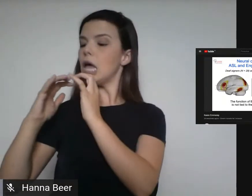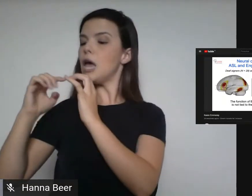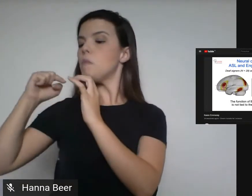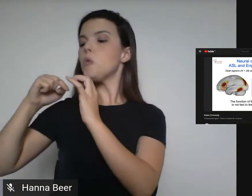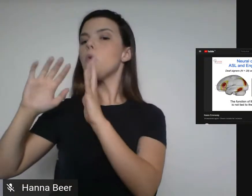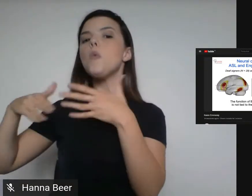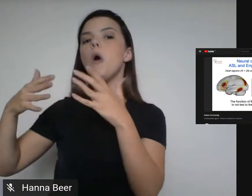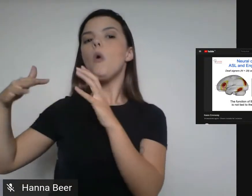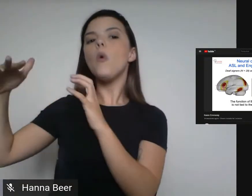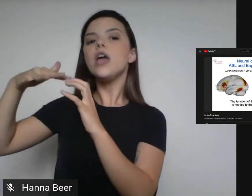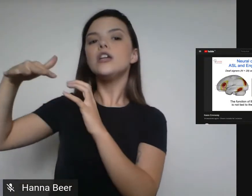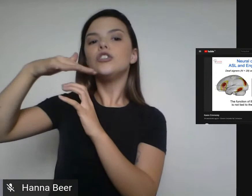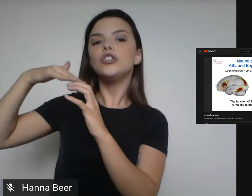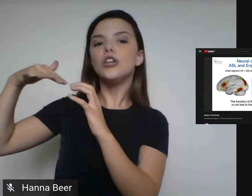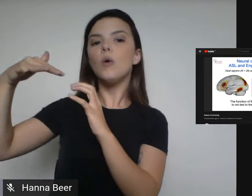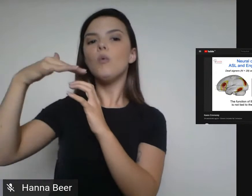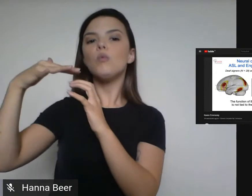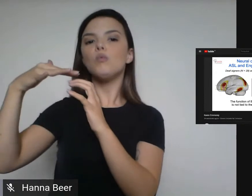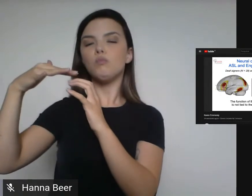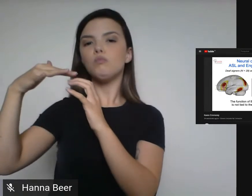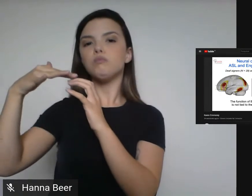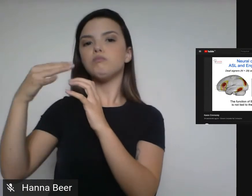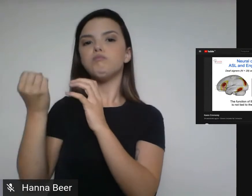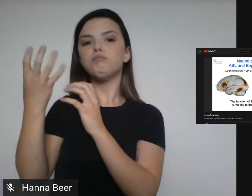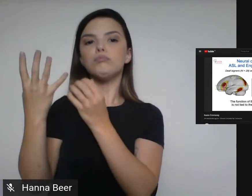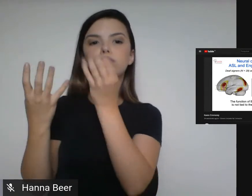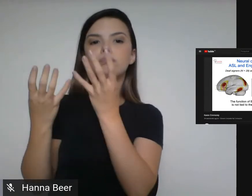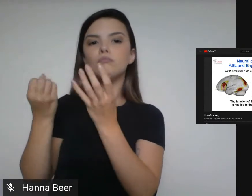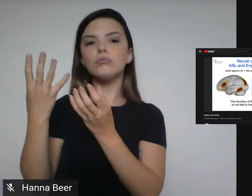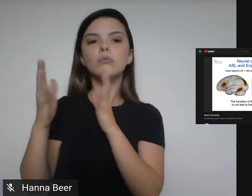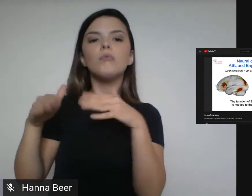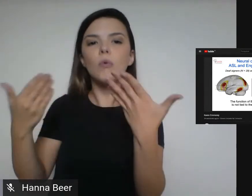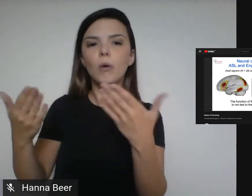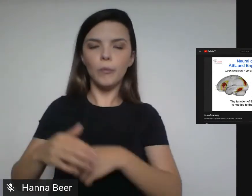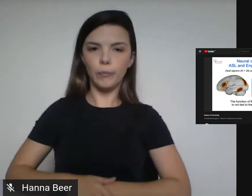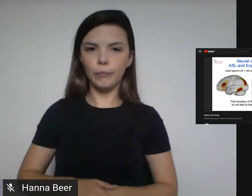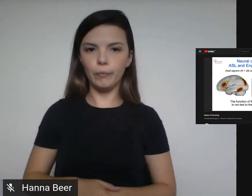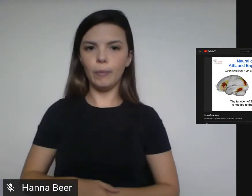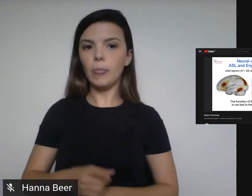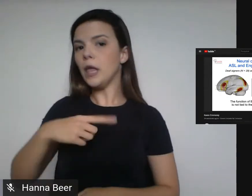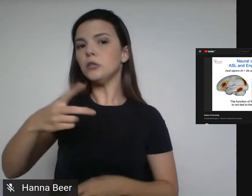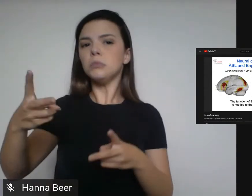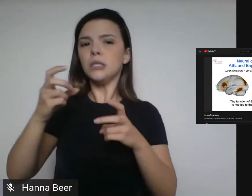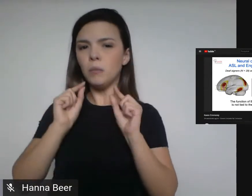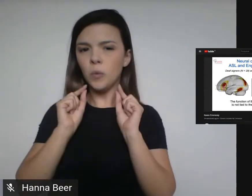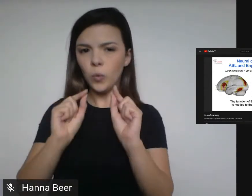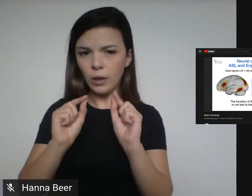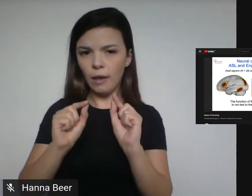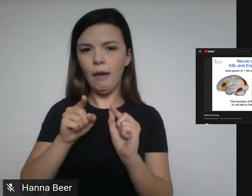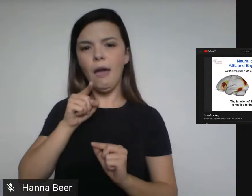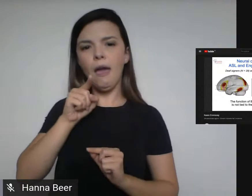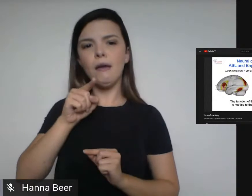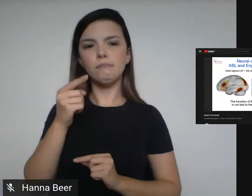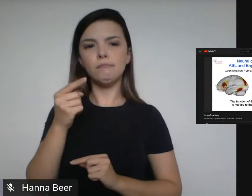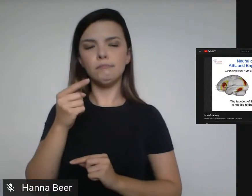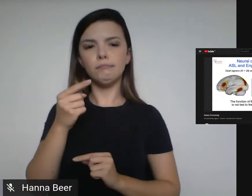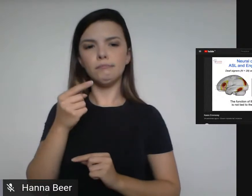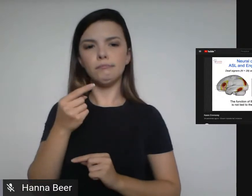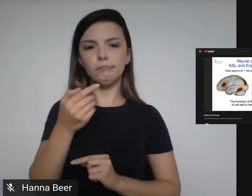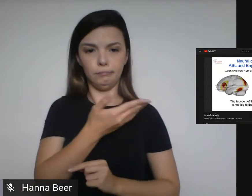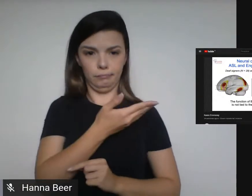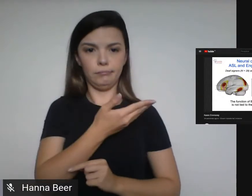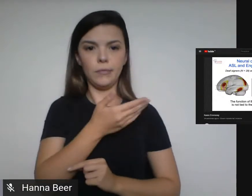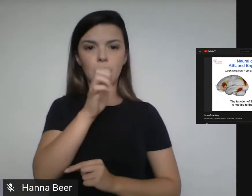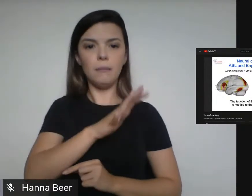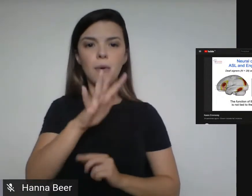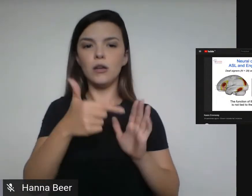First thing we see is that this Broca's area, left inferior frontal gyrus, or left IFG, was engaged for